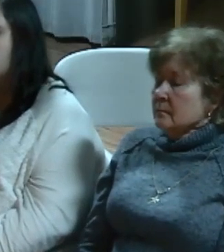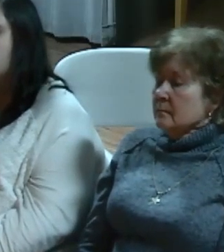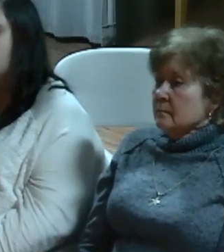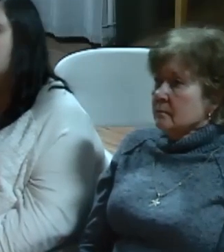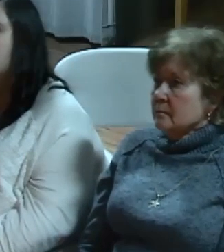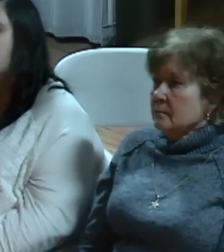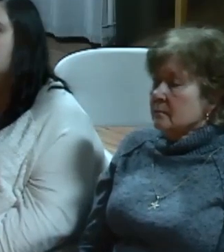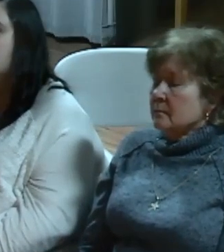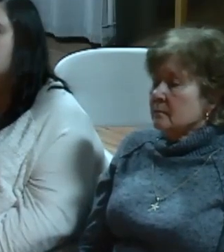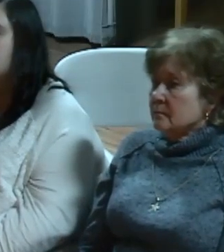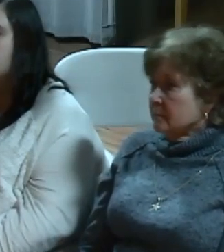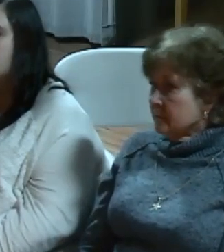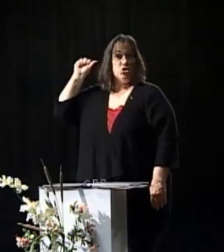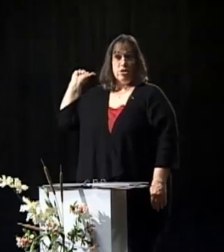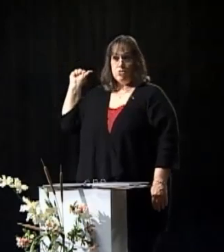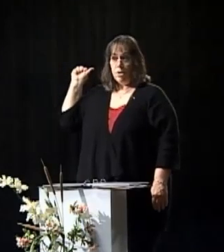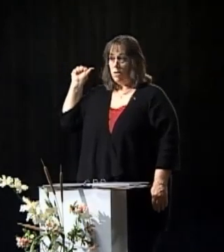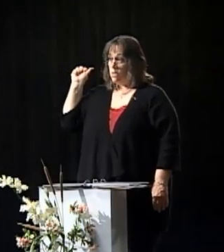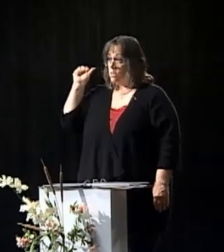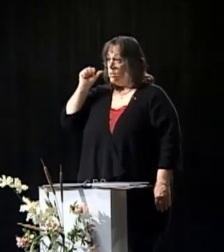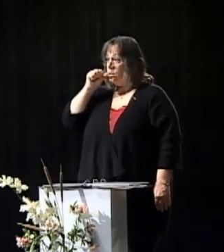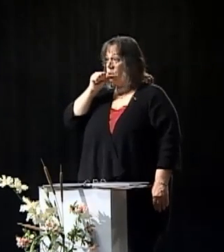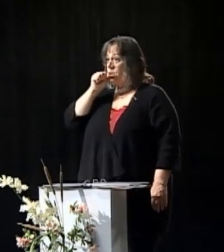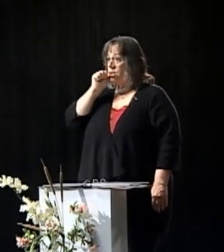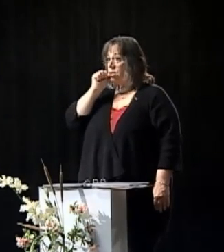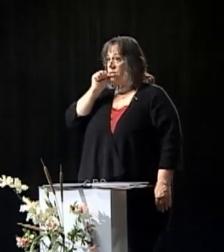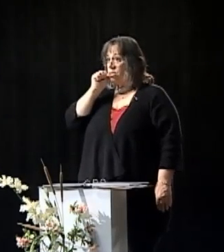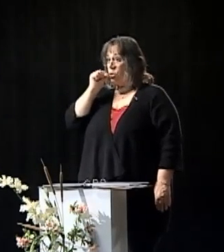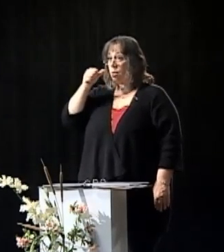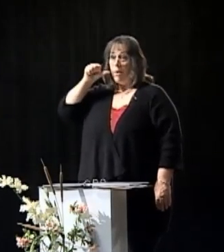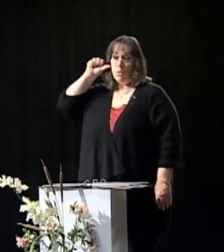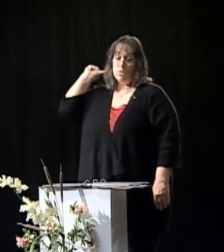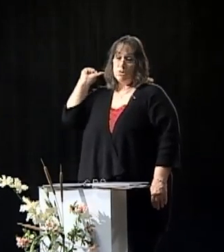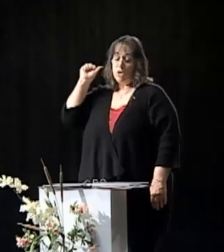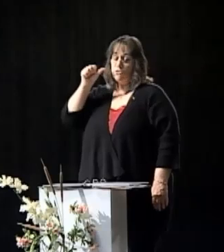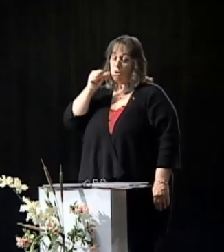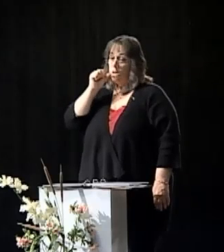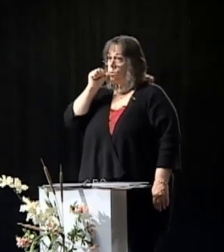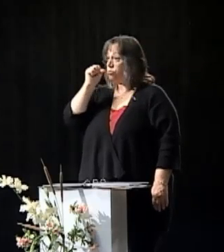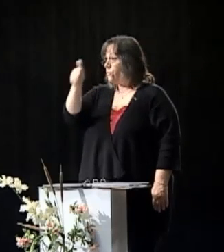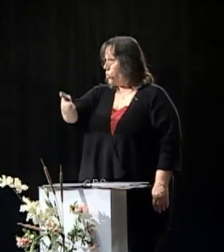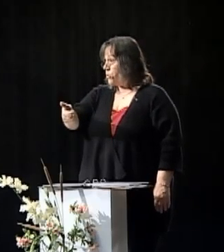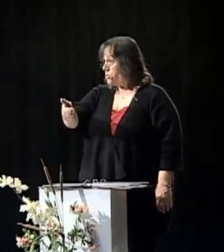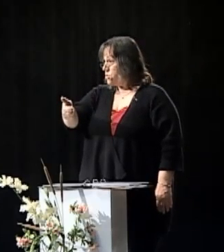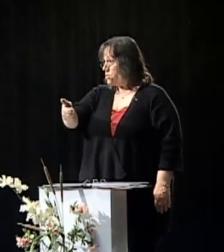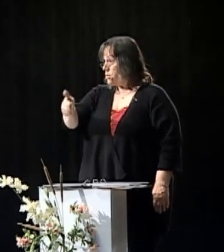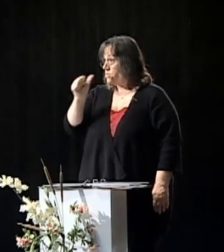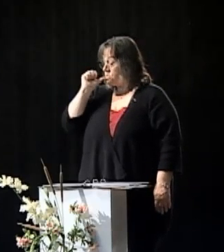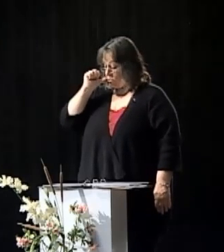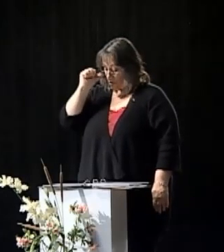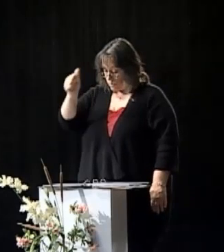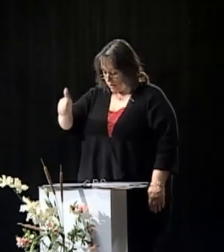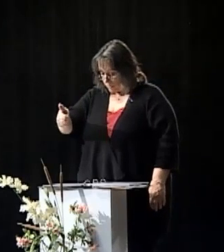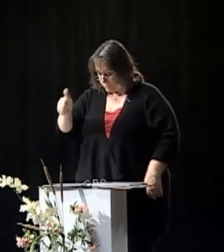Your thumb on your cheek is yesterday. Going backwards is yesterday. Going forward is tomorrow.